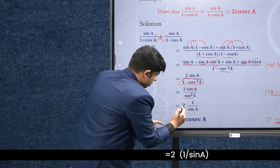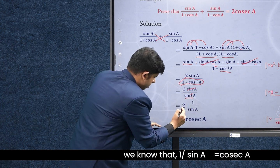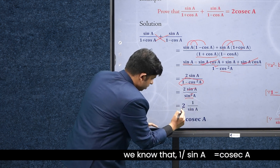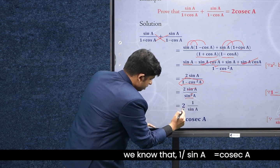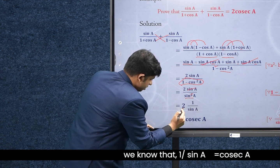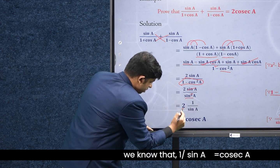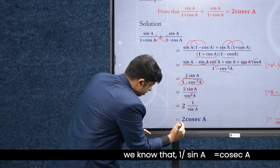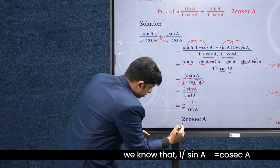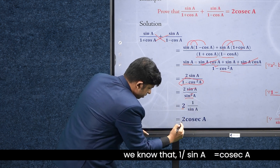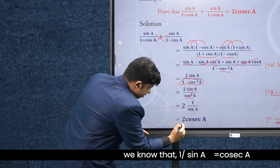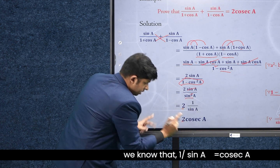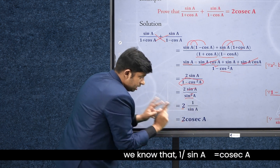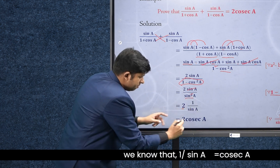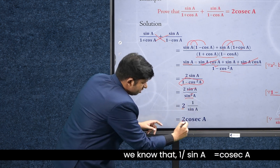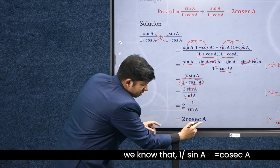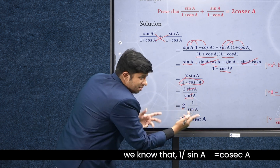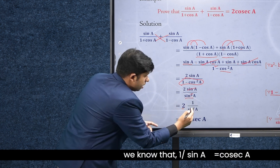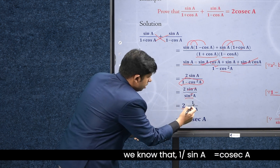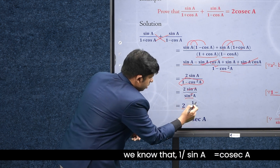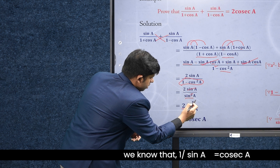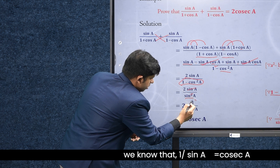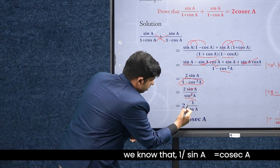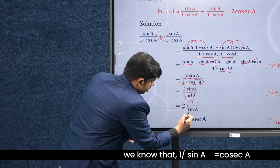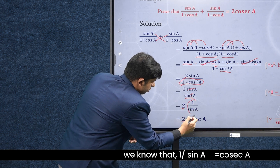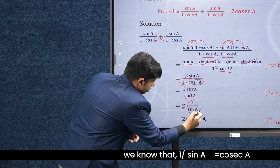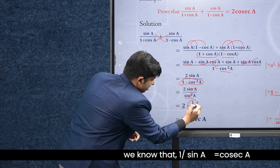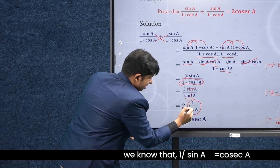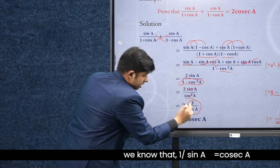We know that 1 by sin A is equal to cosecant A.